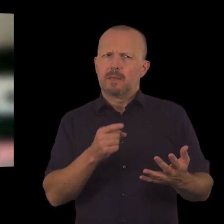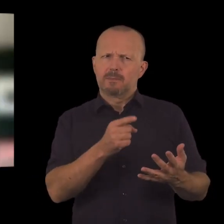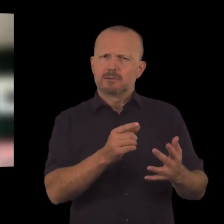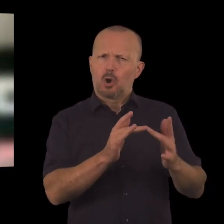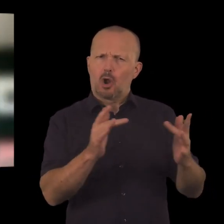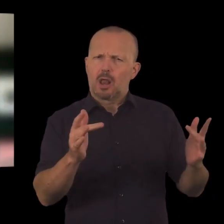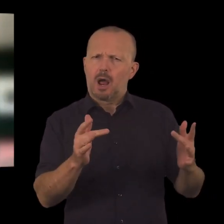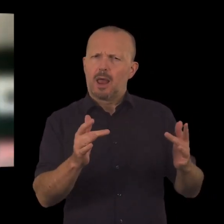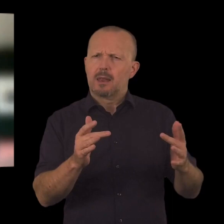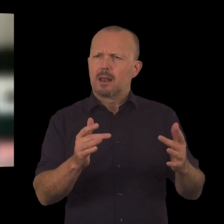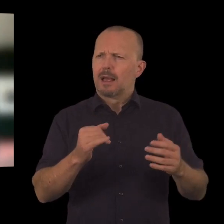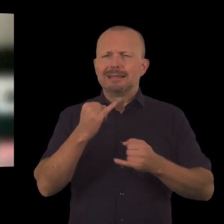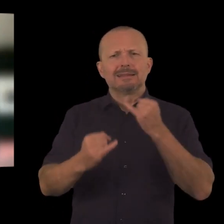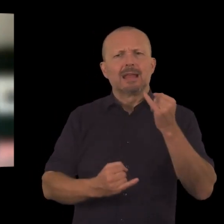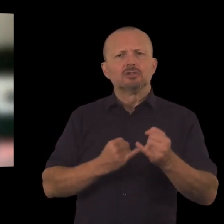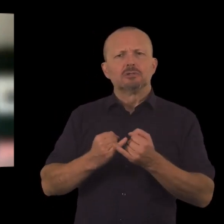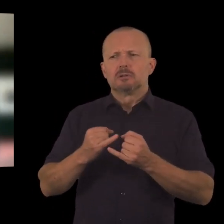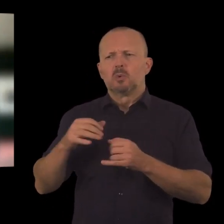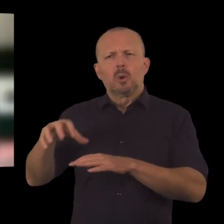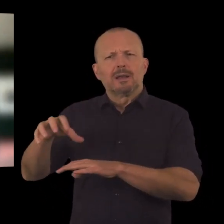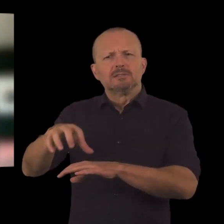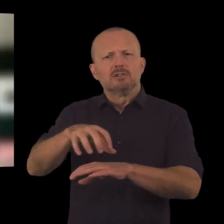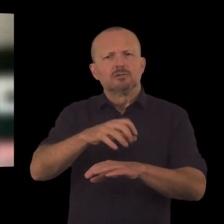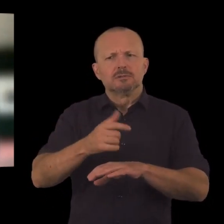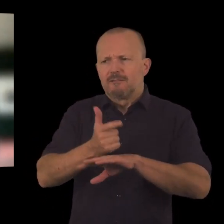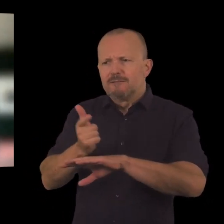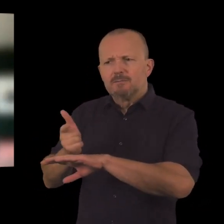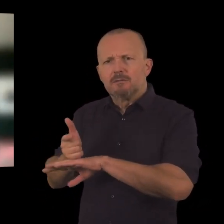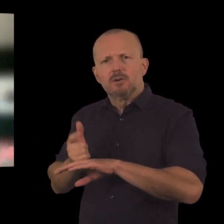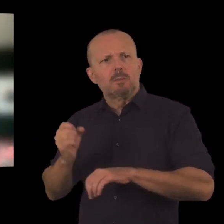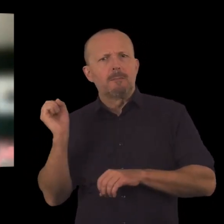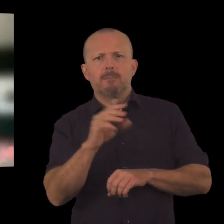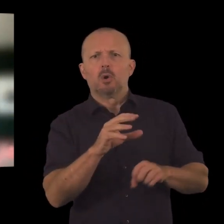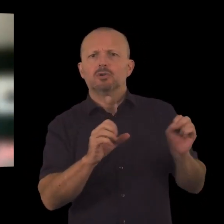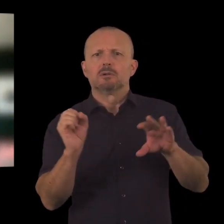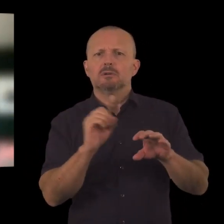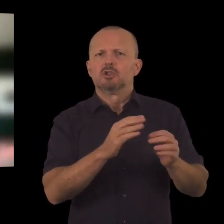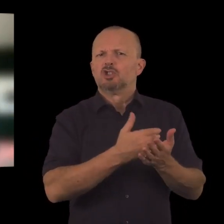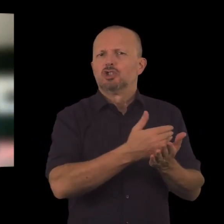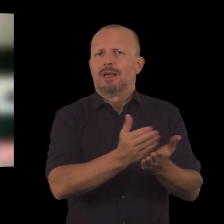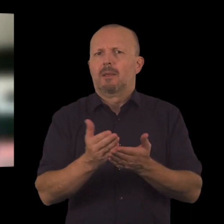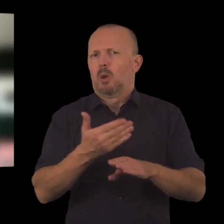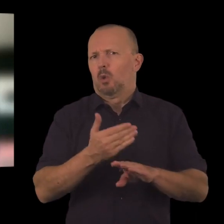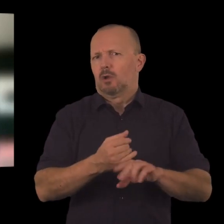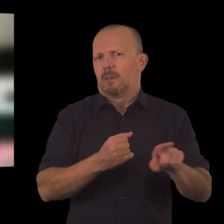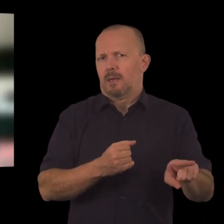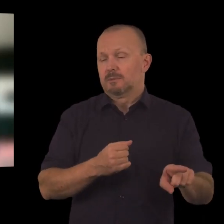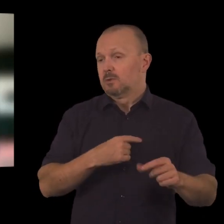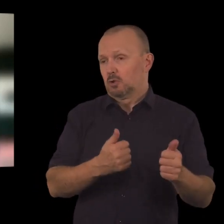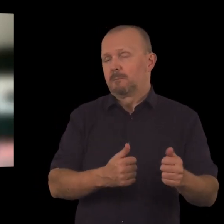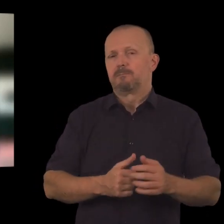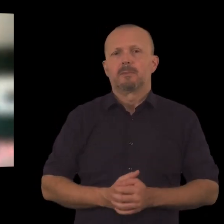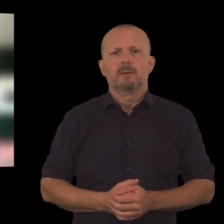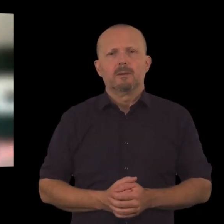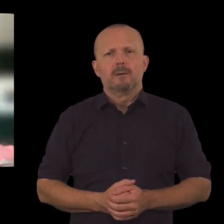work online as well, so I'm presuming that's the same on their new website, that it's a place to share work